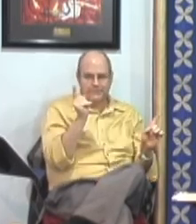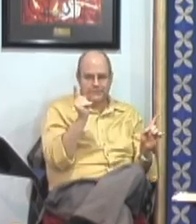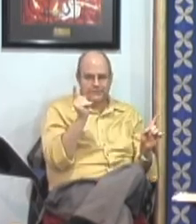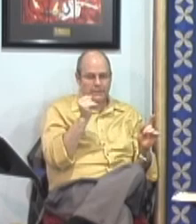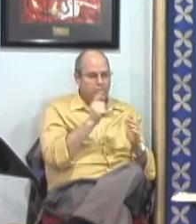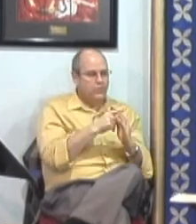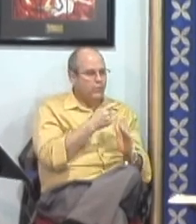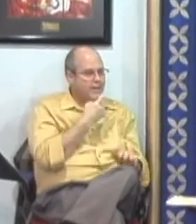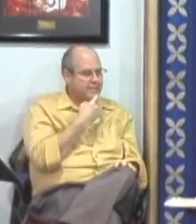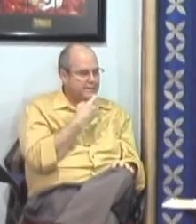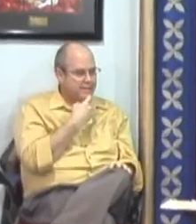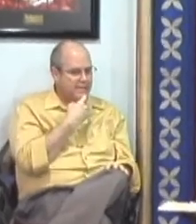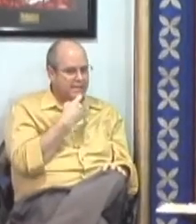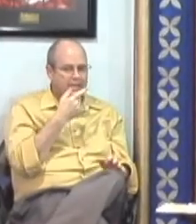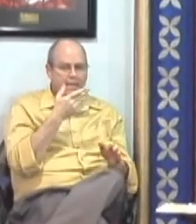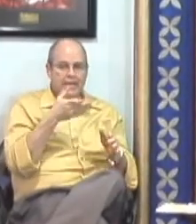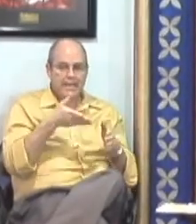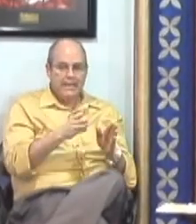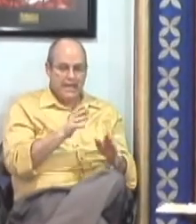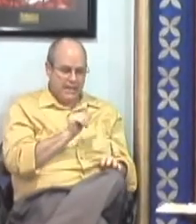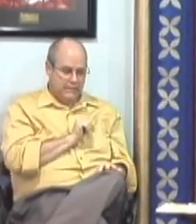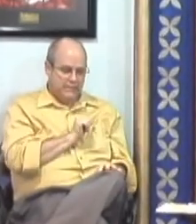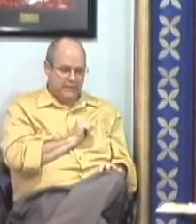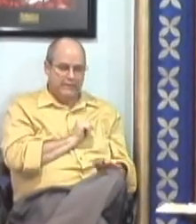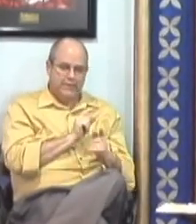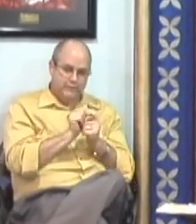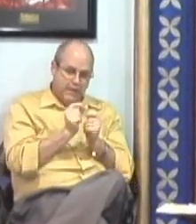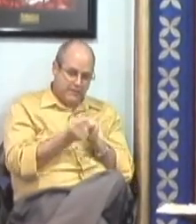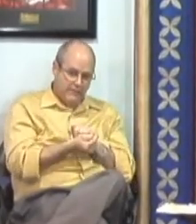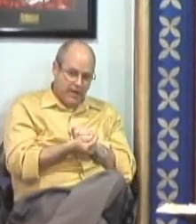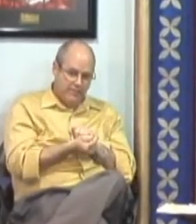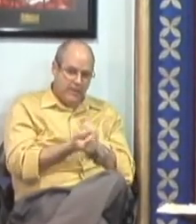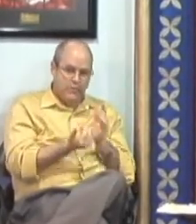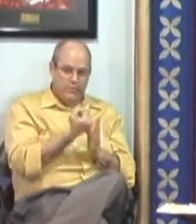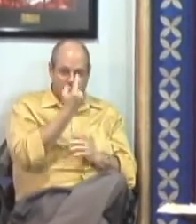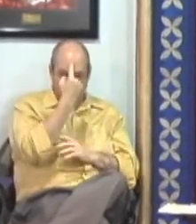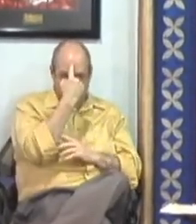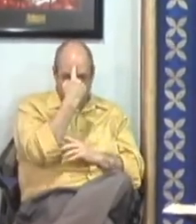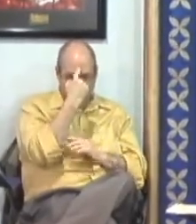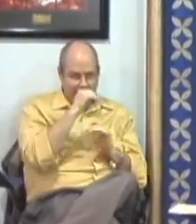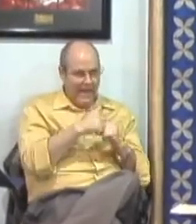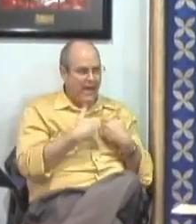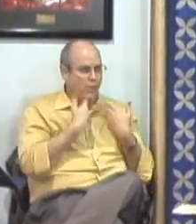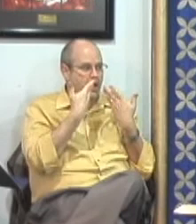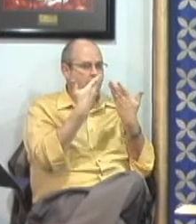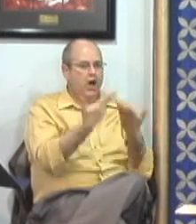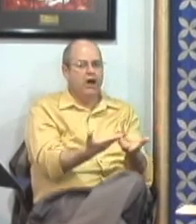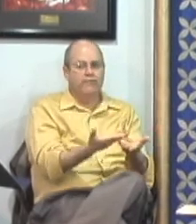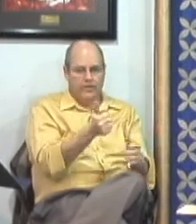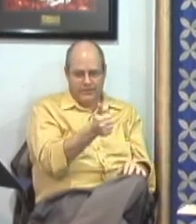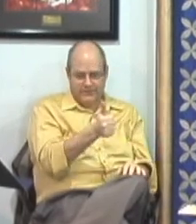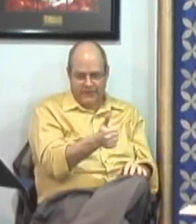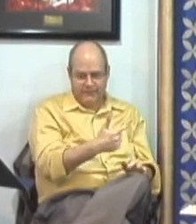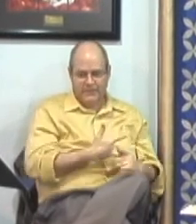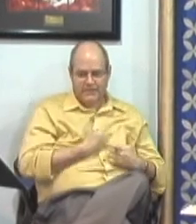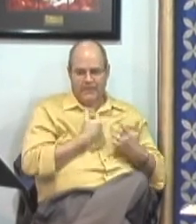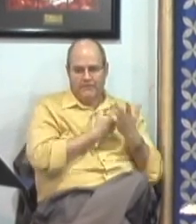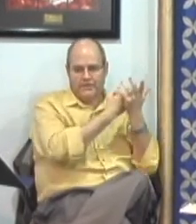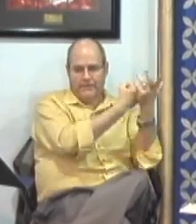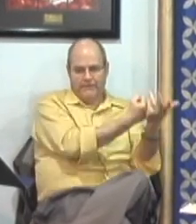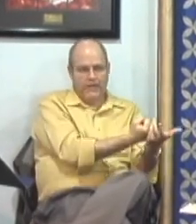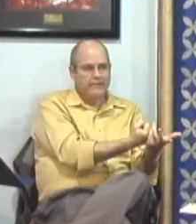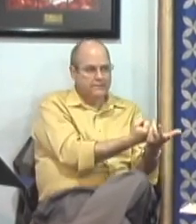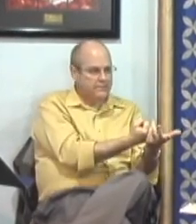What it's saying is letting ourselves be transformed by renewing our minds is how we offer ourselves as living